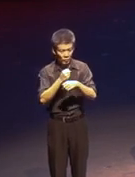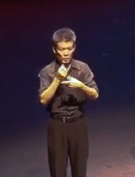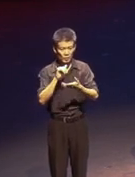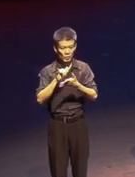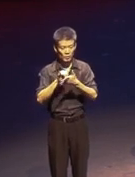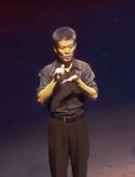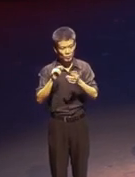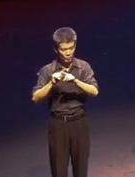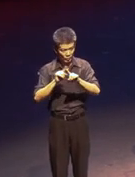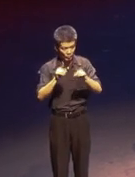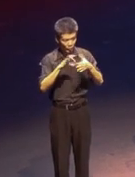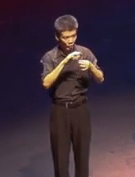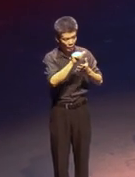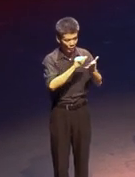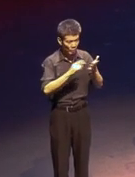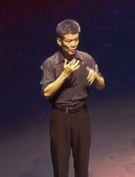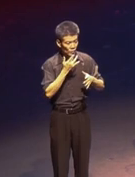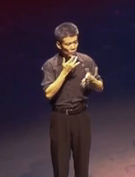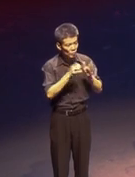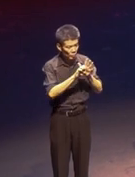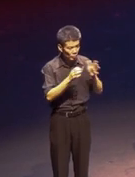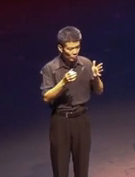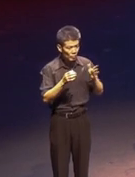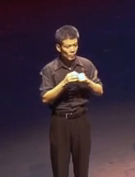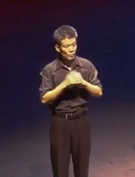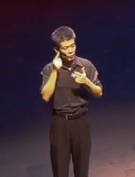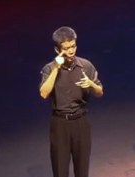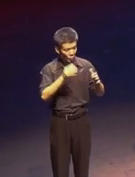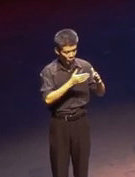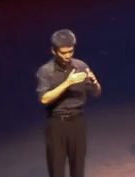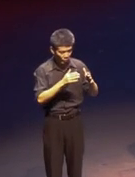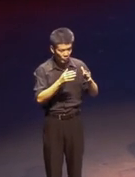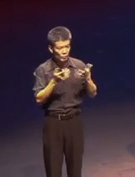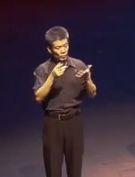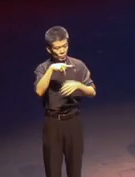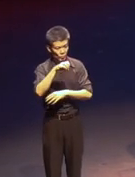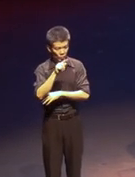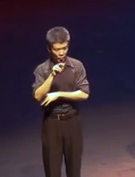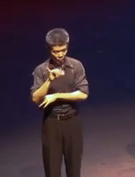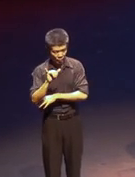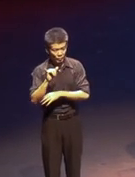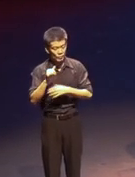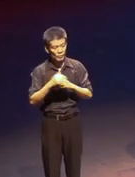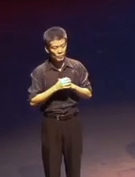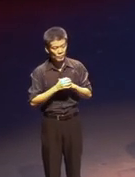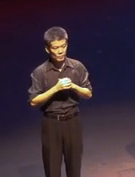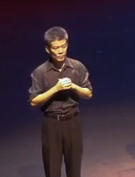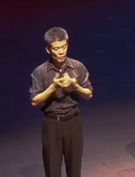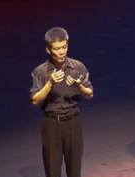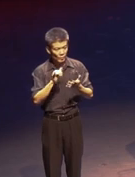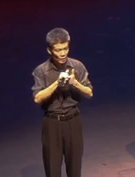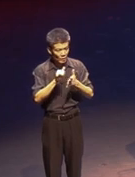an enormous contribution to the arts, and my favorite examples are Beethoven for music, Milton for poetry, and Van Gogh for painting.